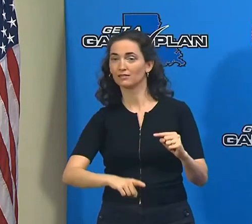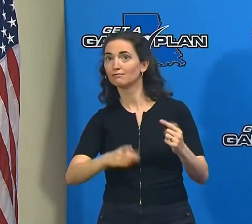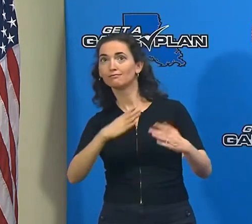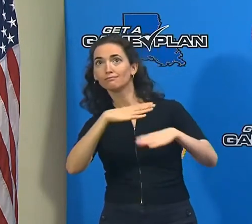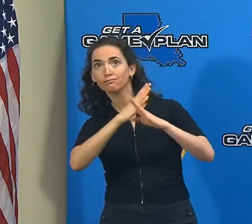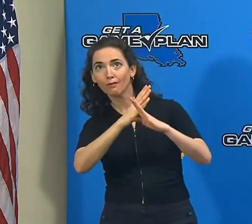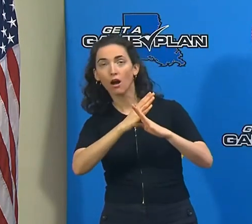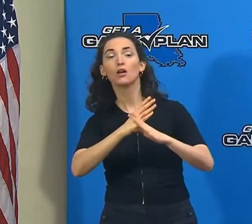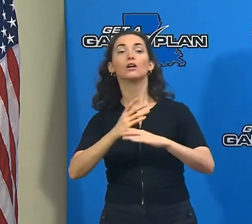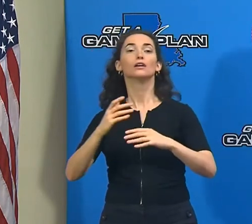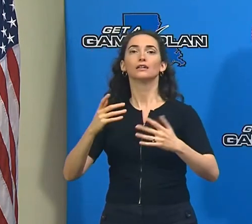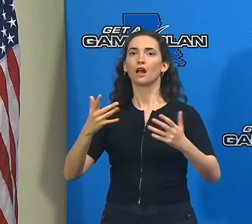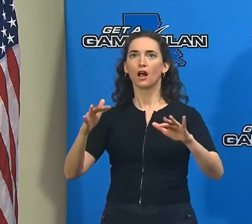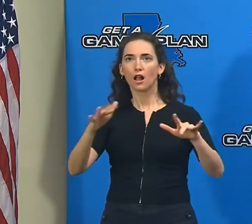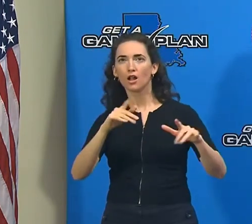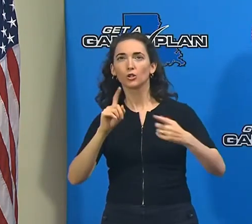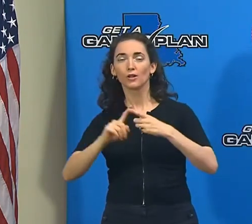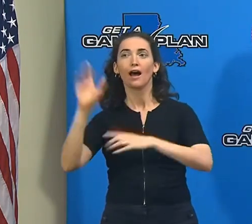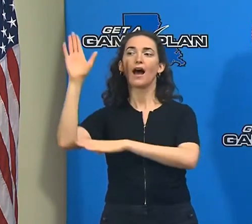into the day.